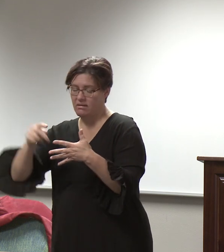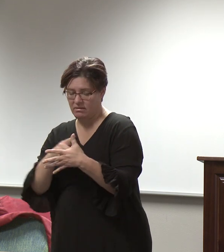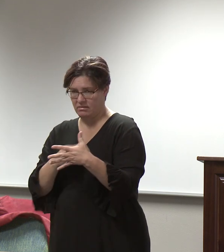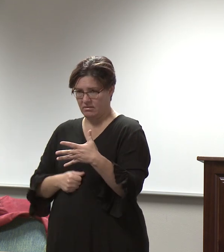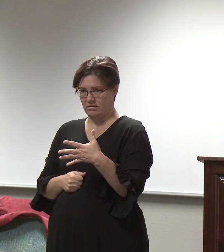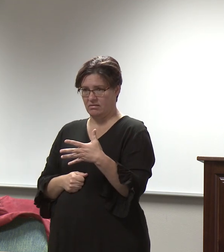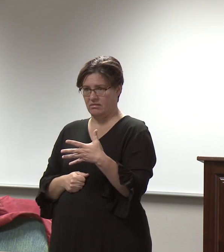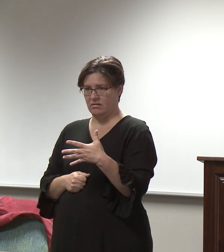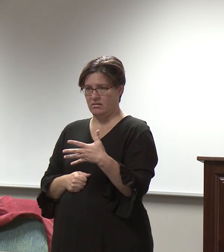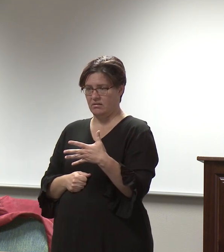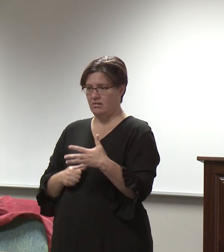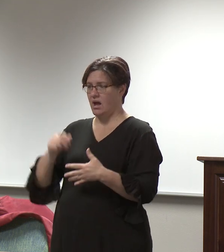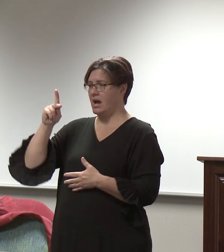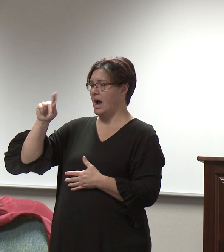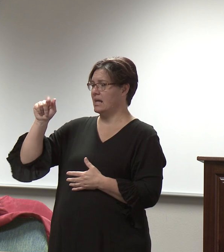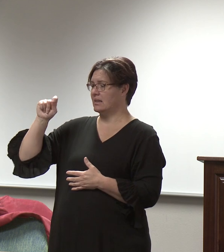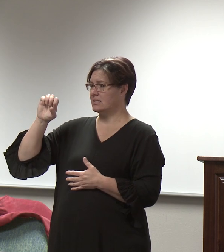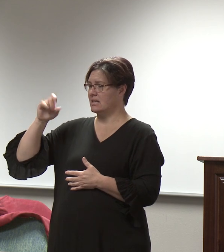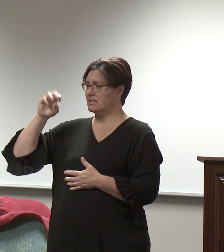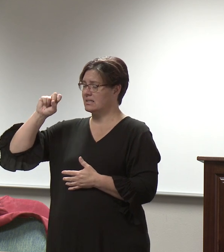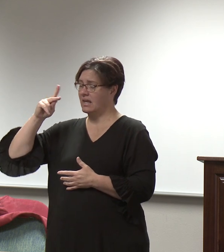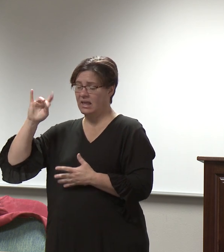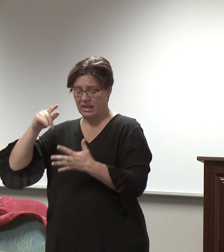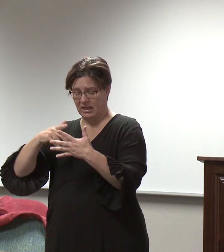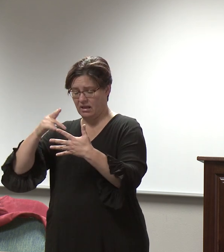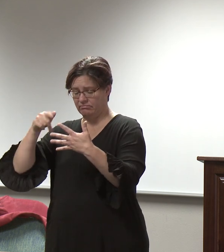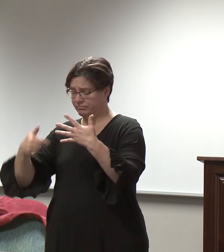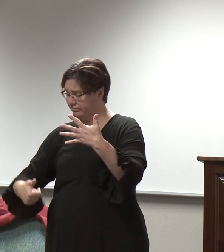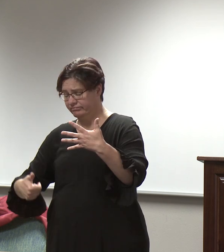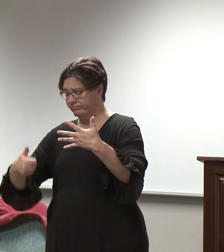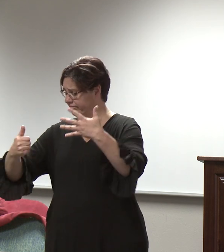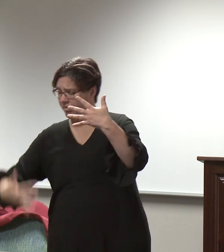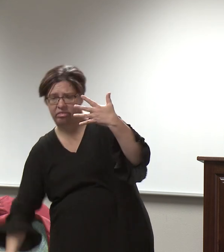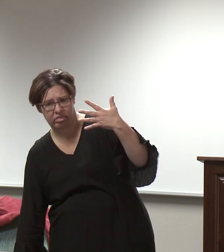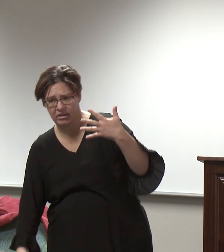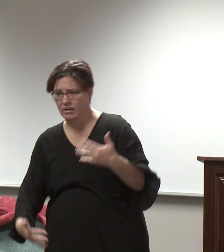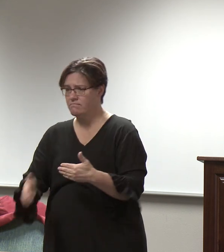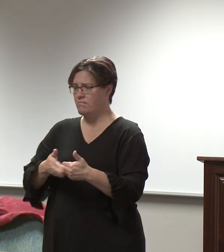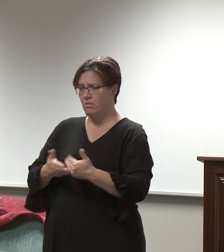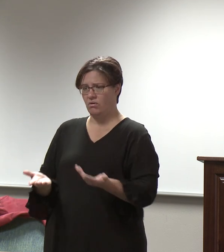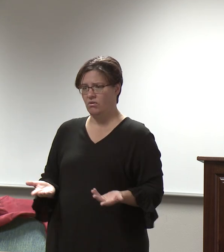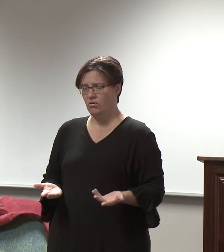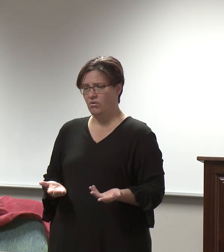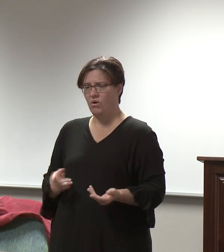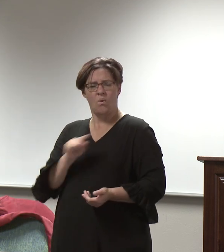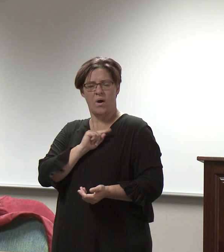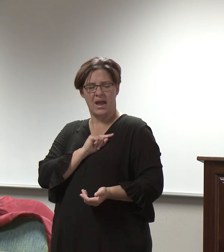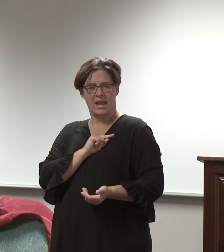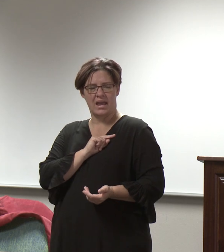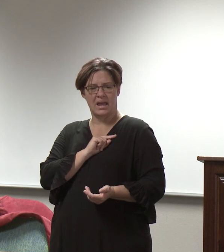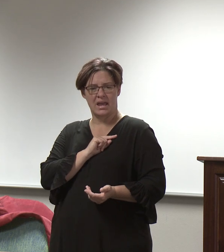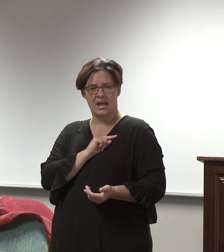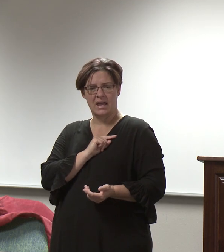one, Kaczynski is another one, I would go on. Why is that? Because liberal democracy is